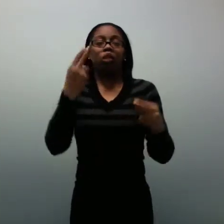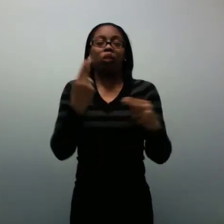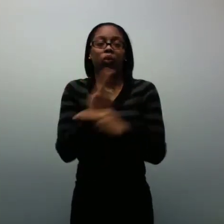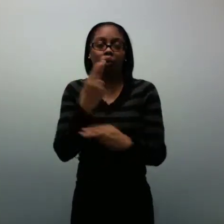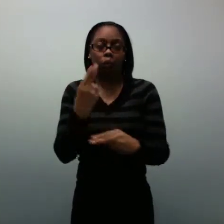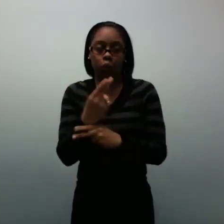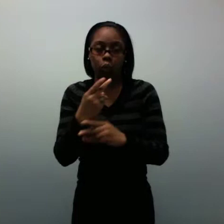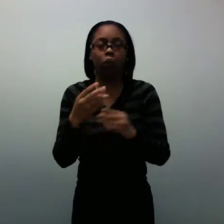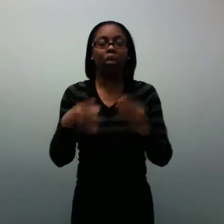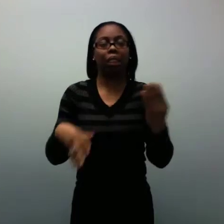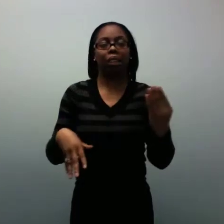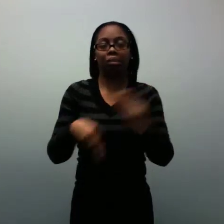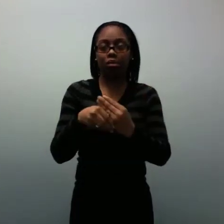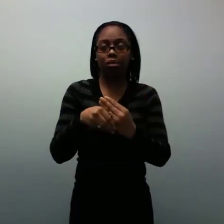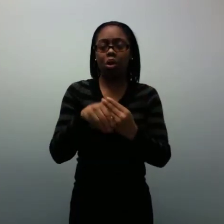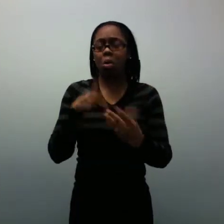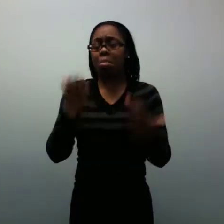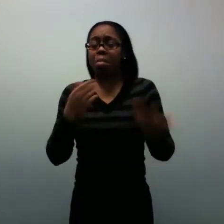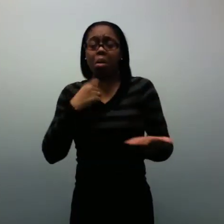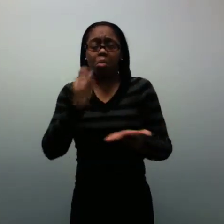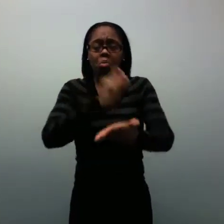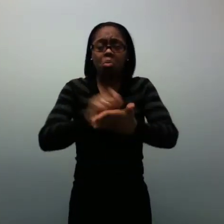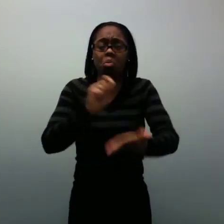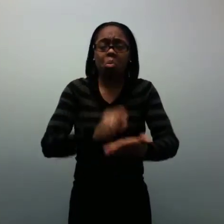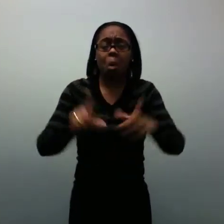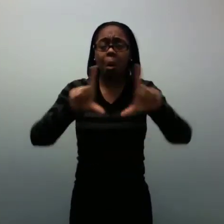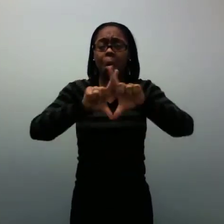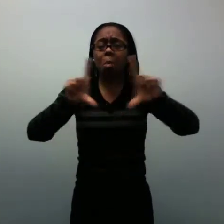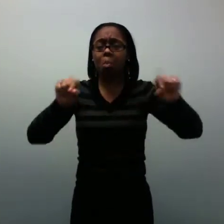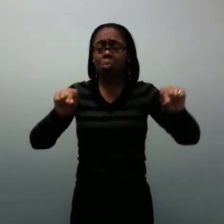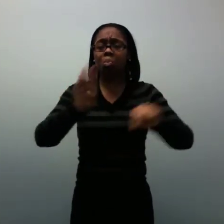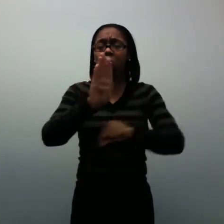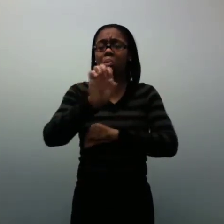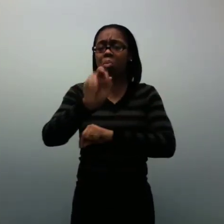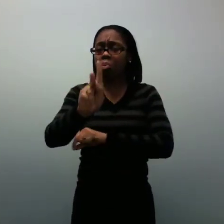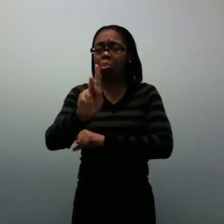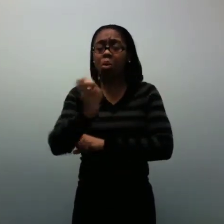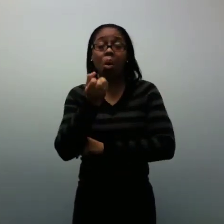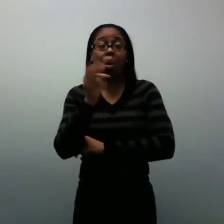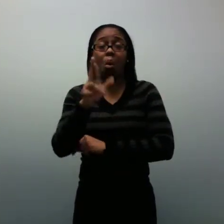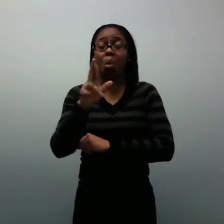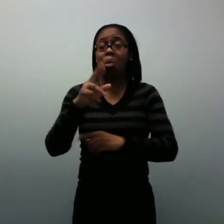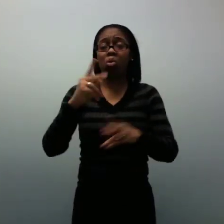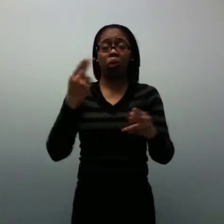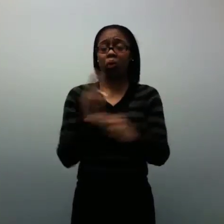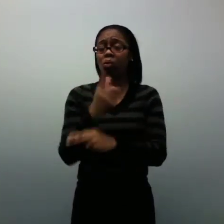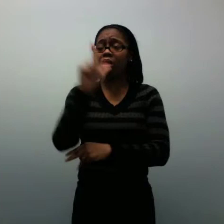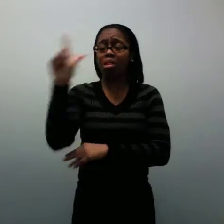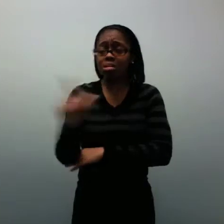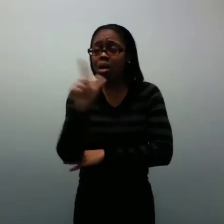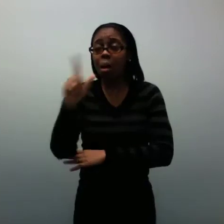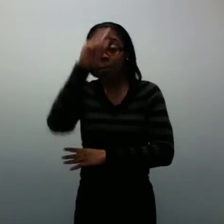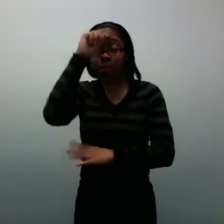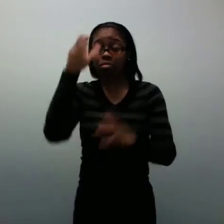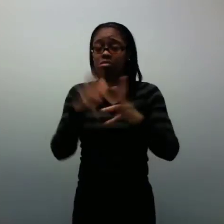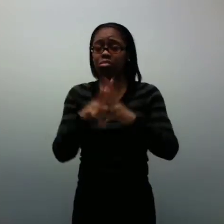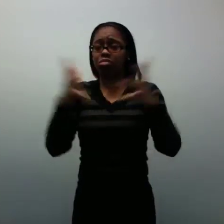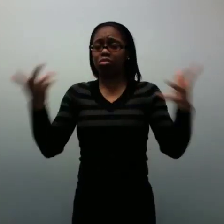down and put it on a brick or on a scroll and keep it in a library because it was so much work to do these problems. And in fact, then someone